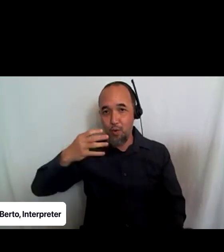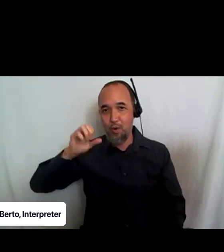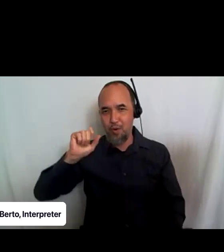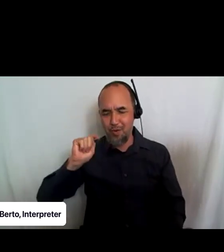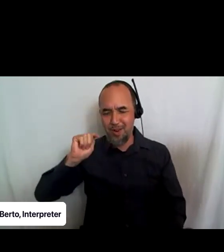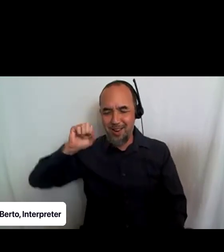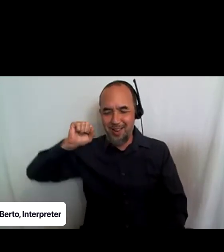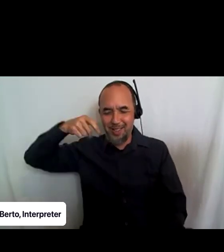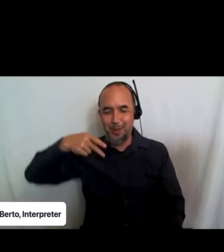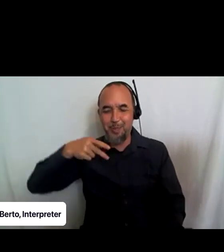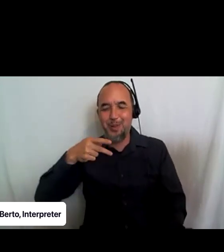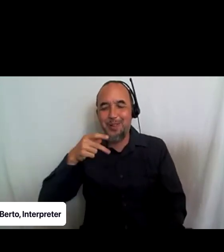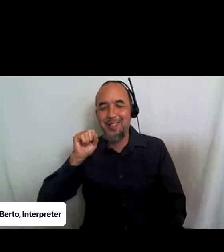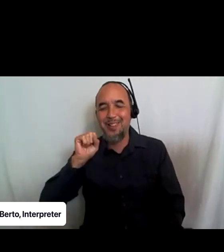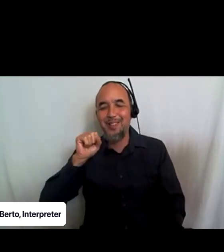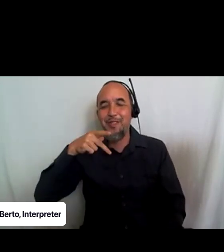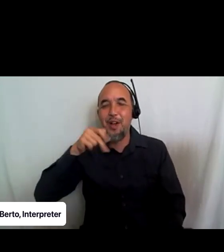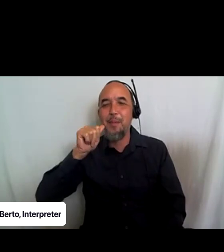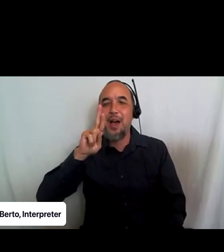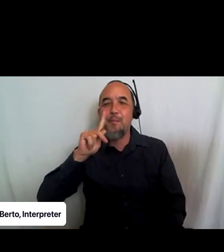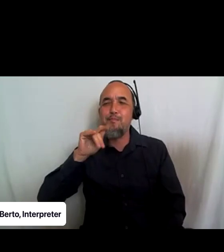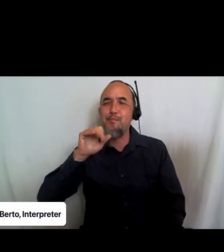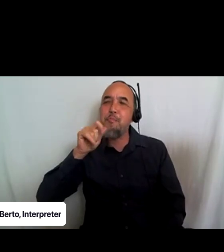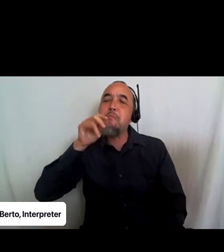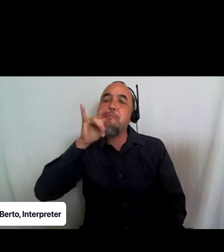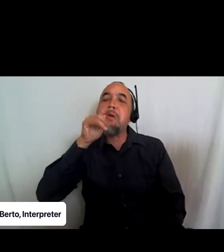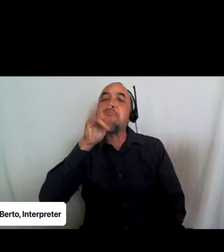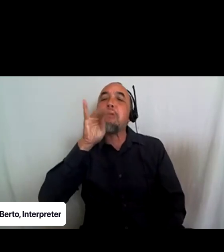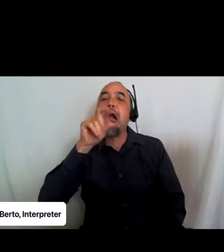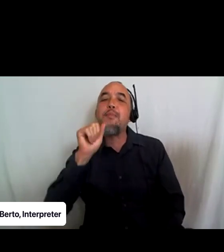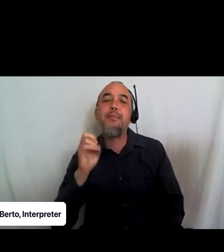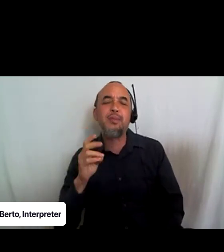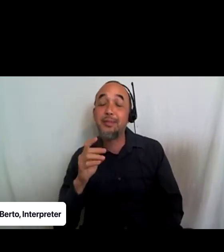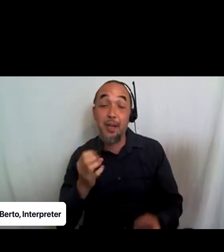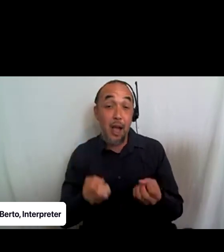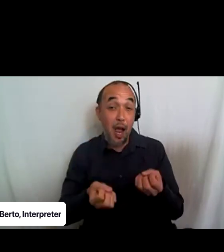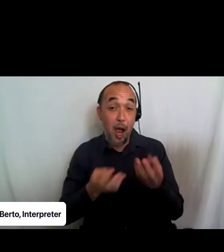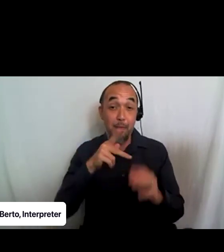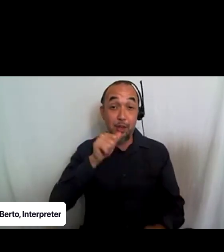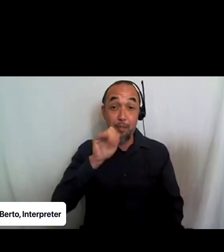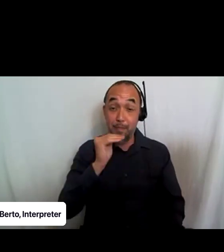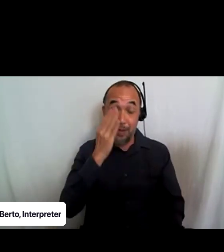paprika. And then what did I say? How much Parmesan did I say? I said